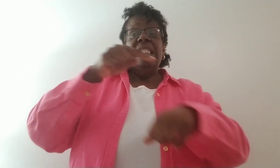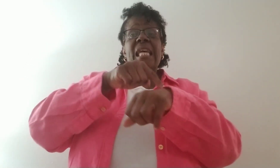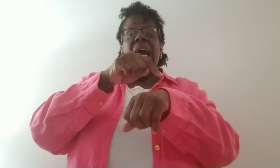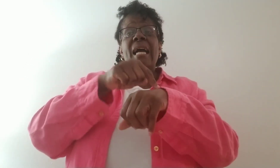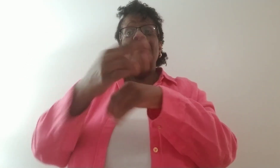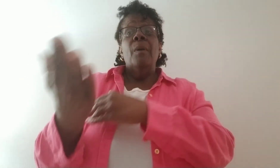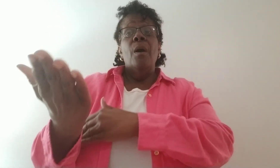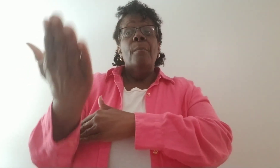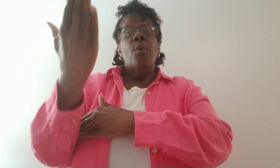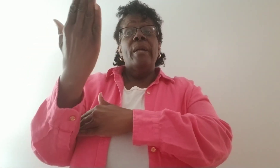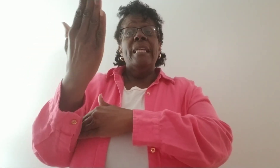Time, morning,